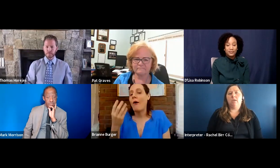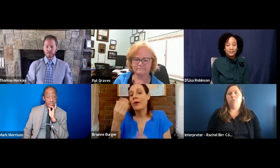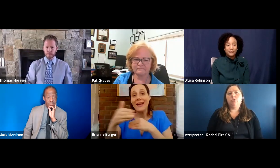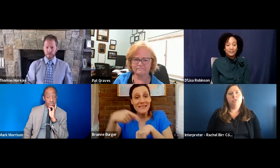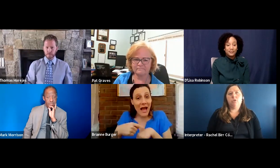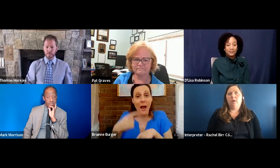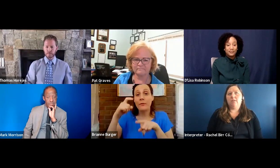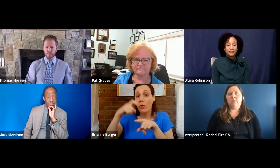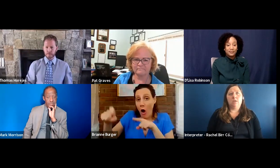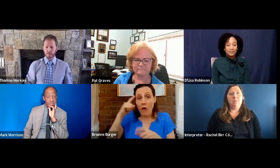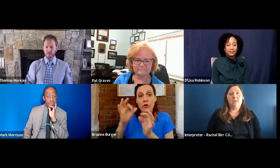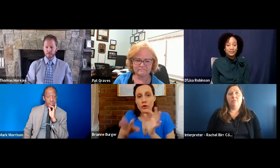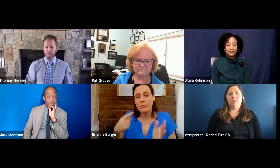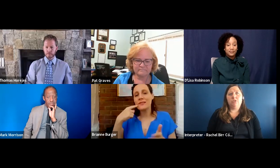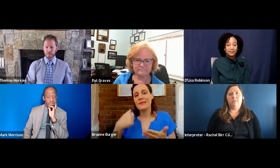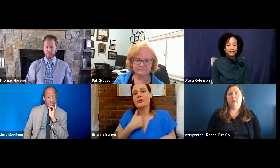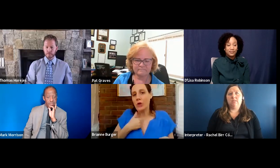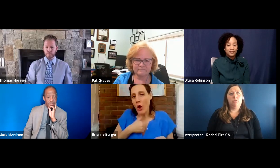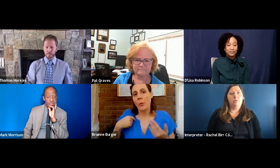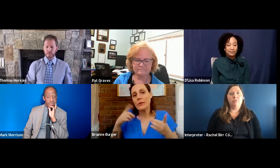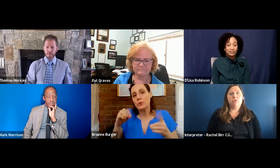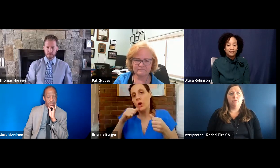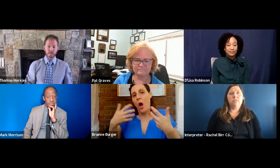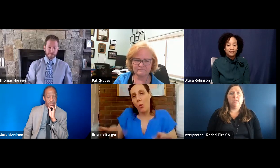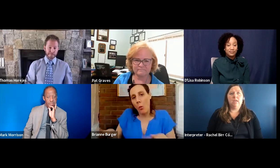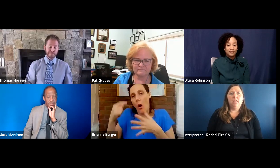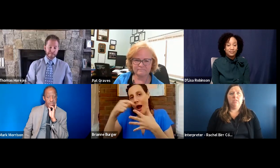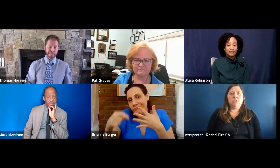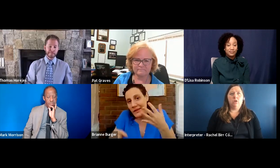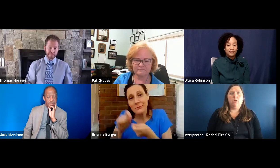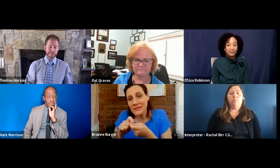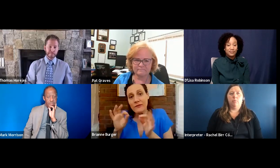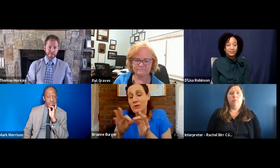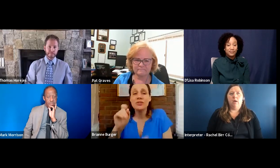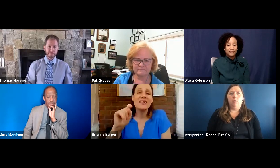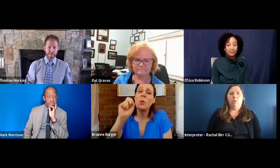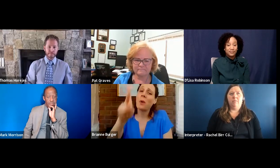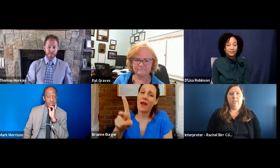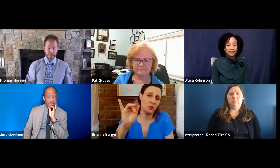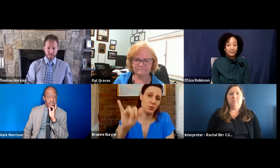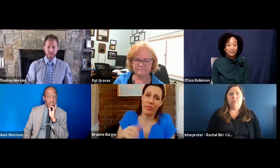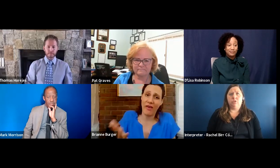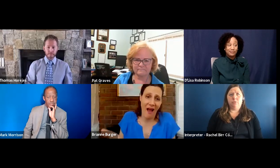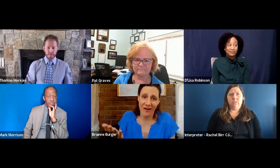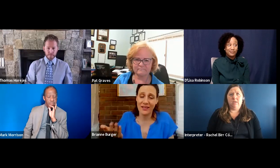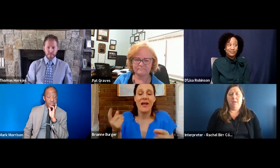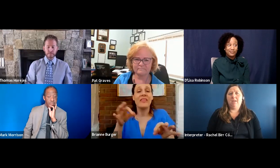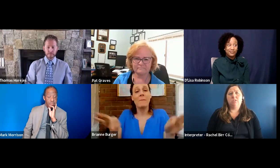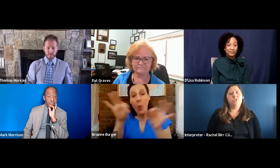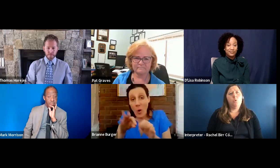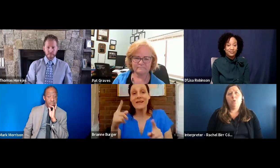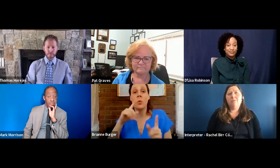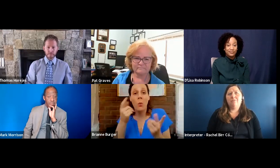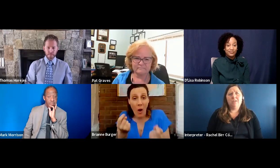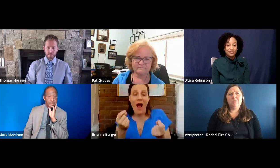so again, you should just go ahead and document that information. The next time you call for interpreters, say, sorry, but we do not want these specific interpreters to come back.